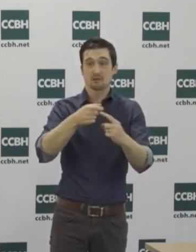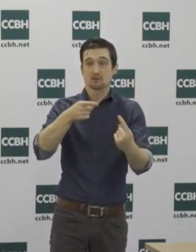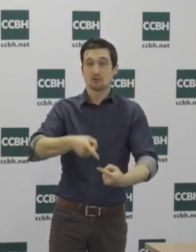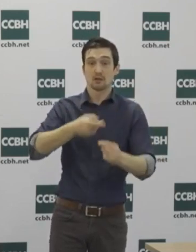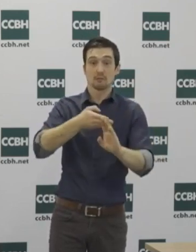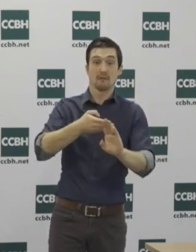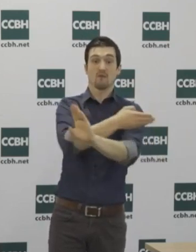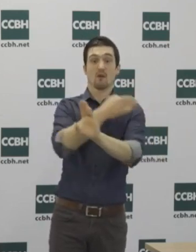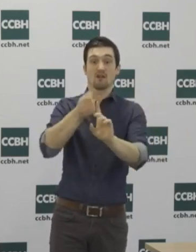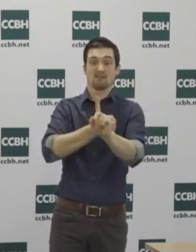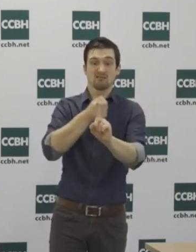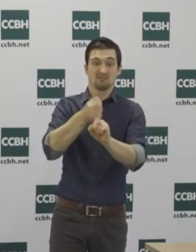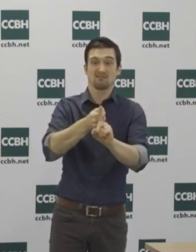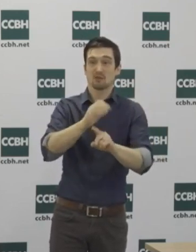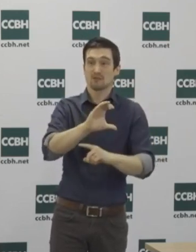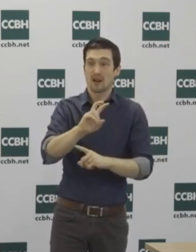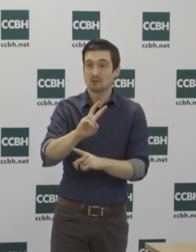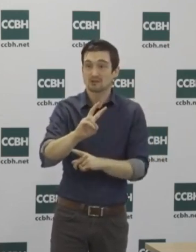hit,